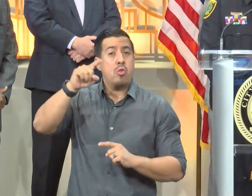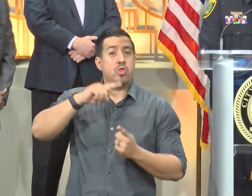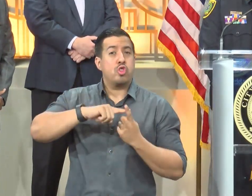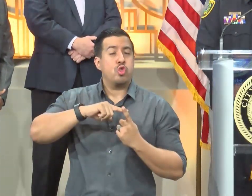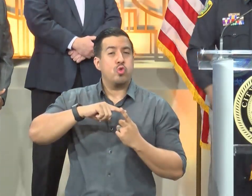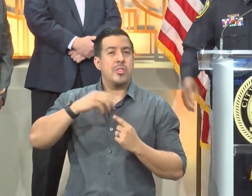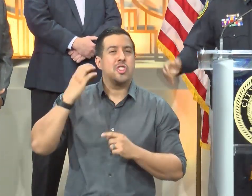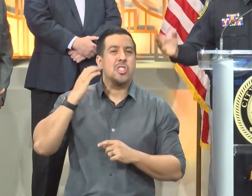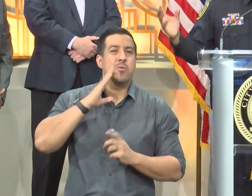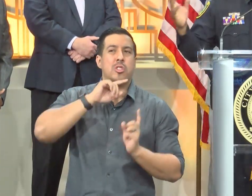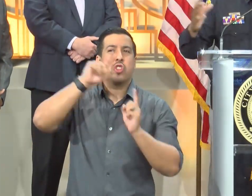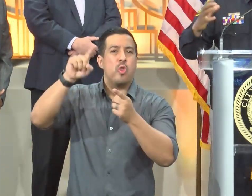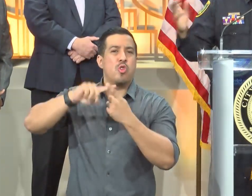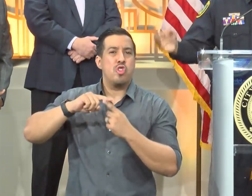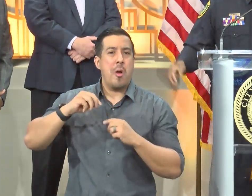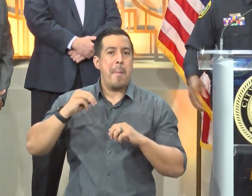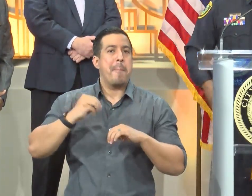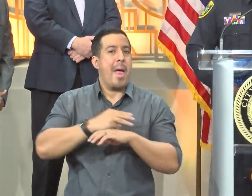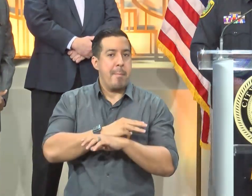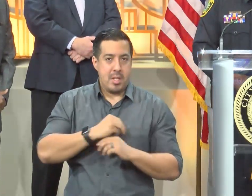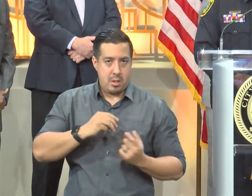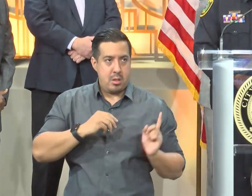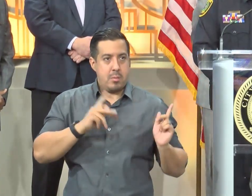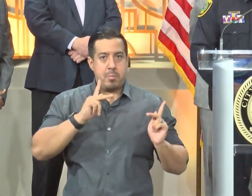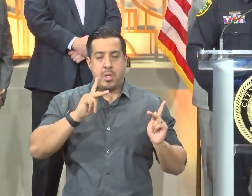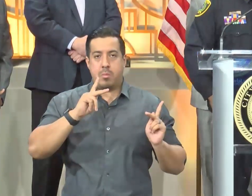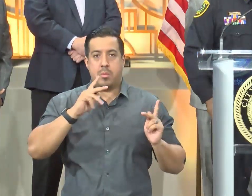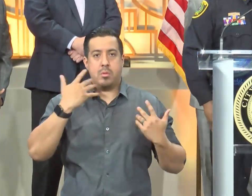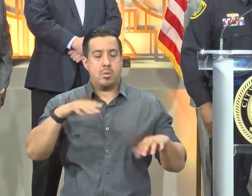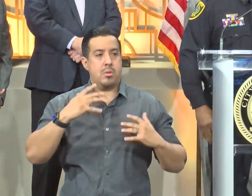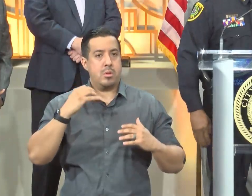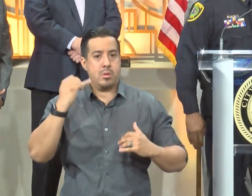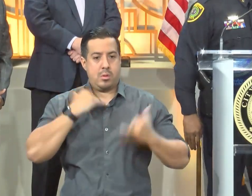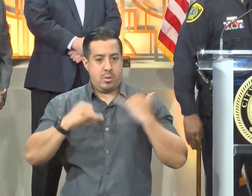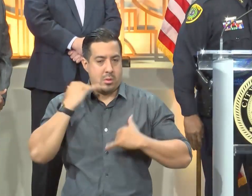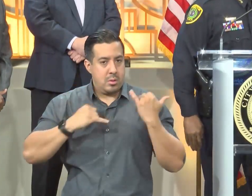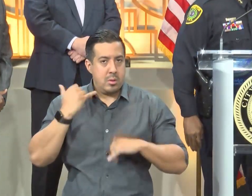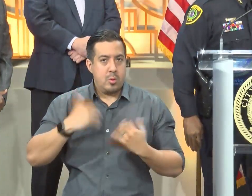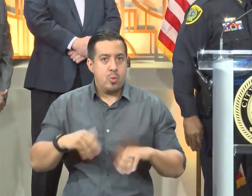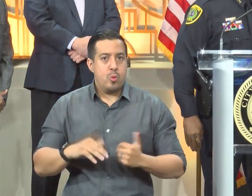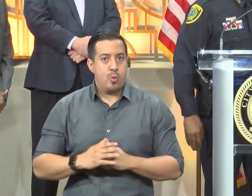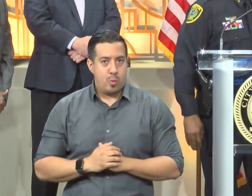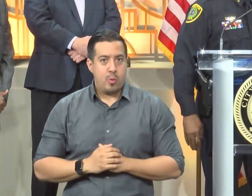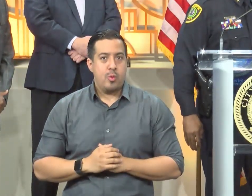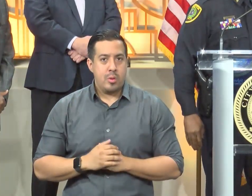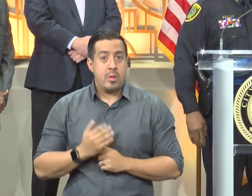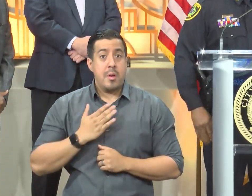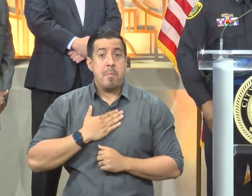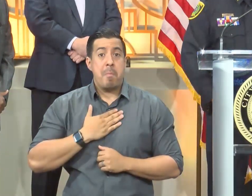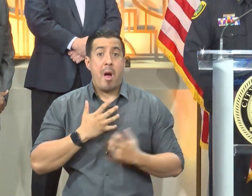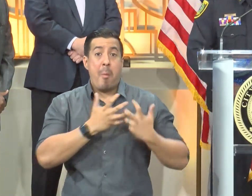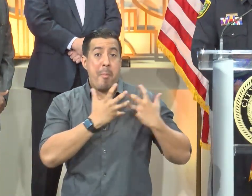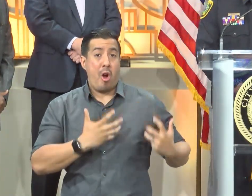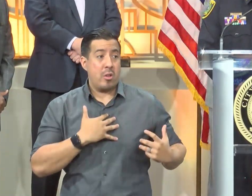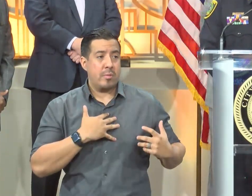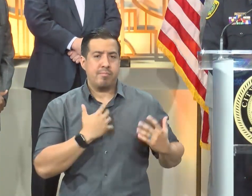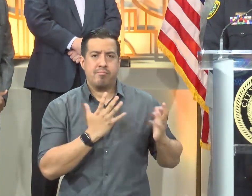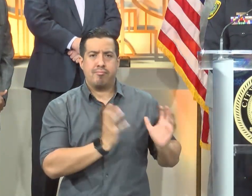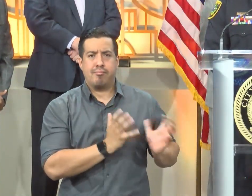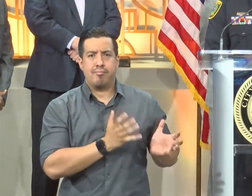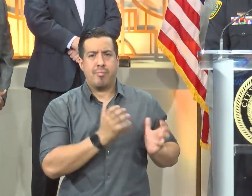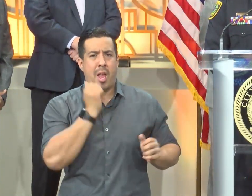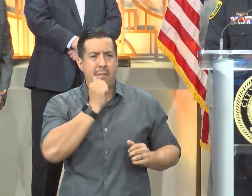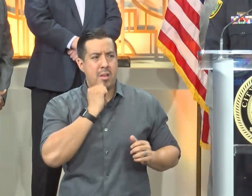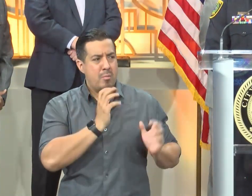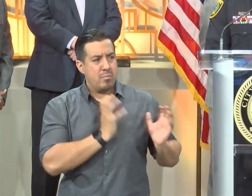and phone started just blowing up, my partner, who we talk every day,